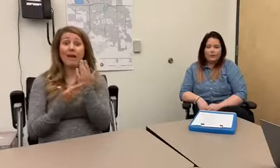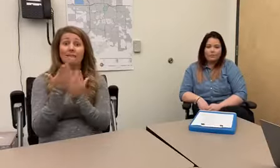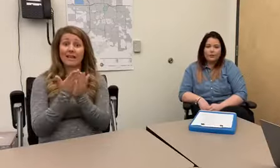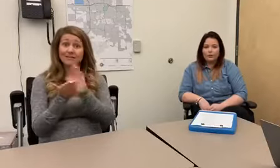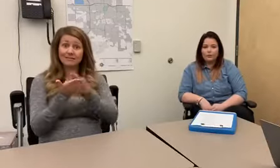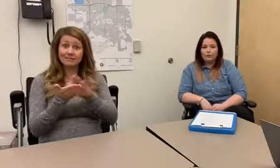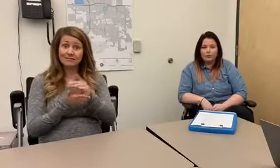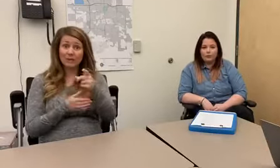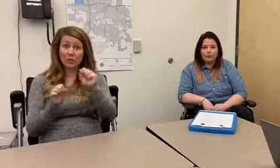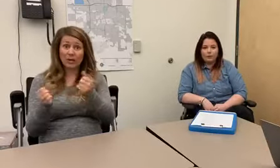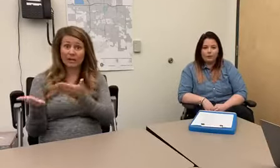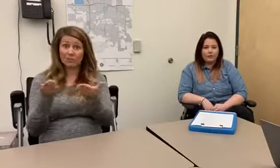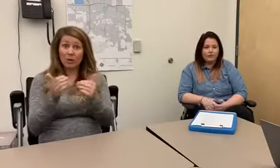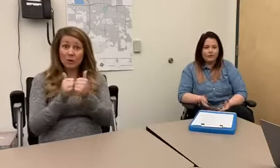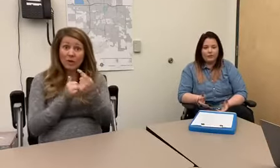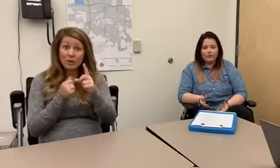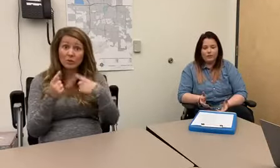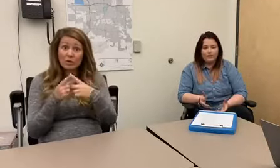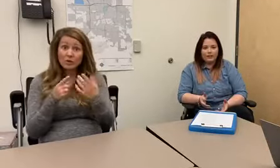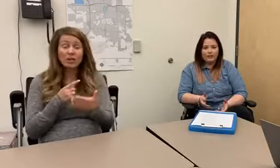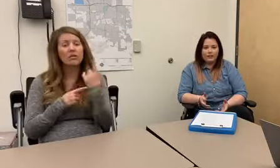bring with you to use while you're there, that's always a good idea.